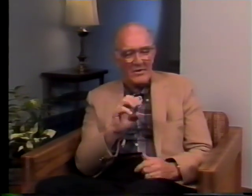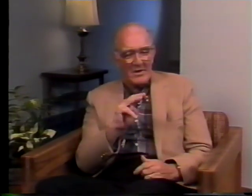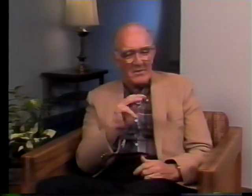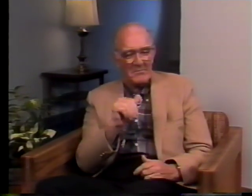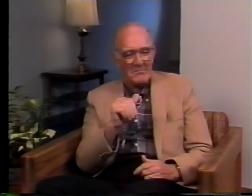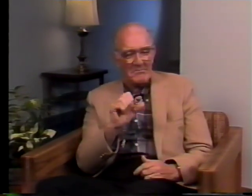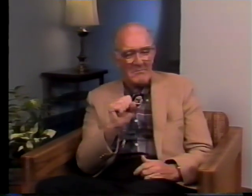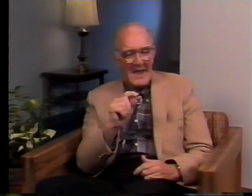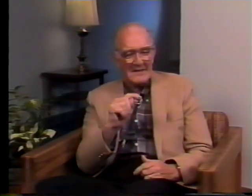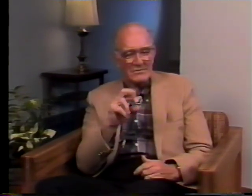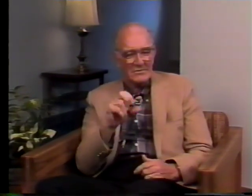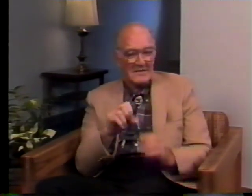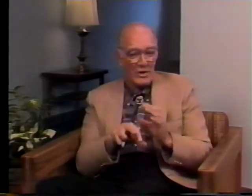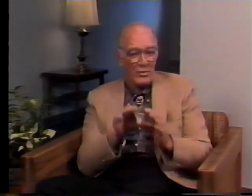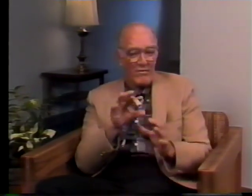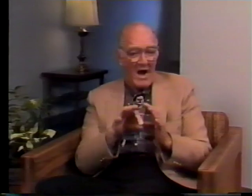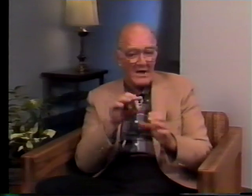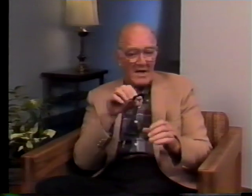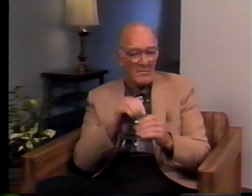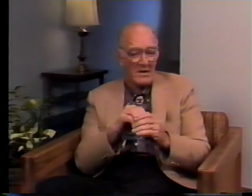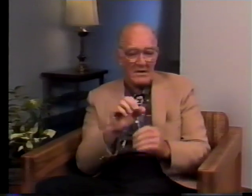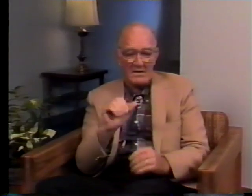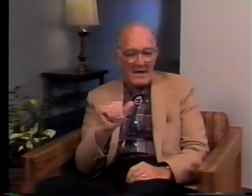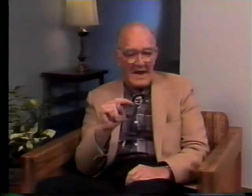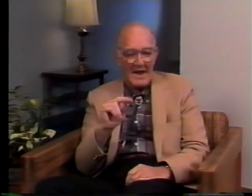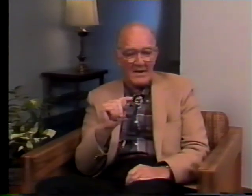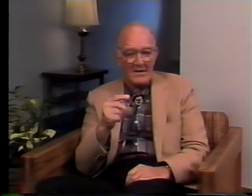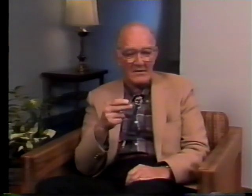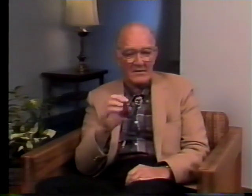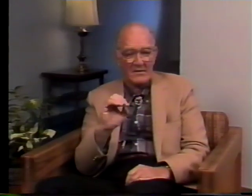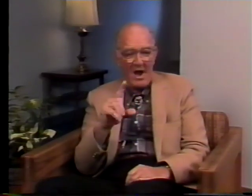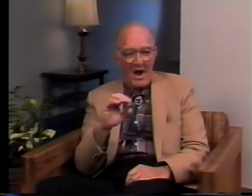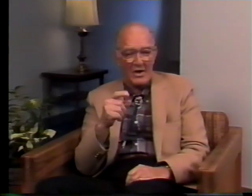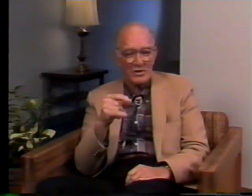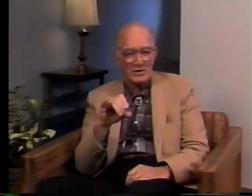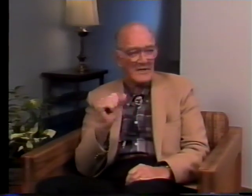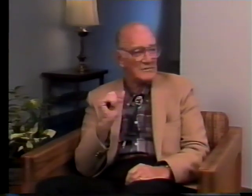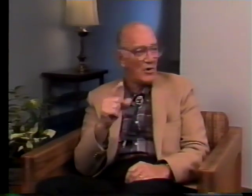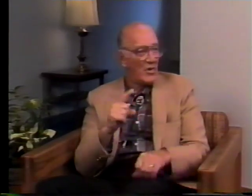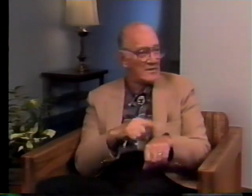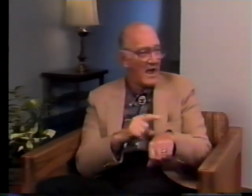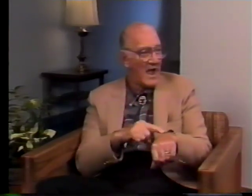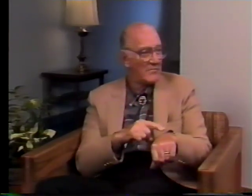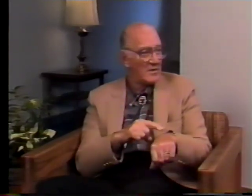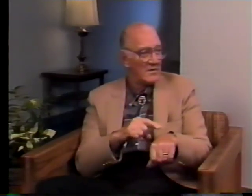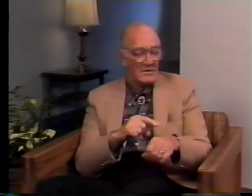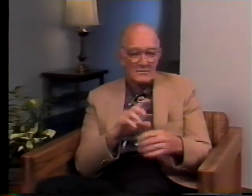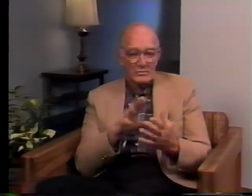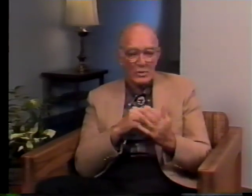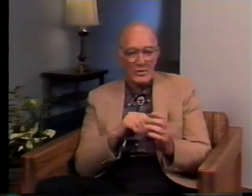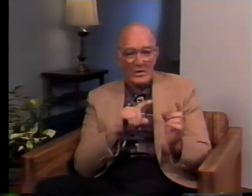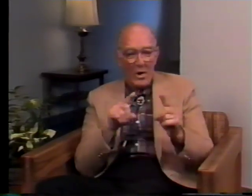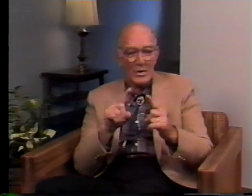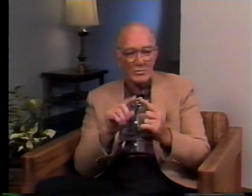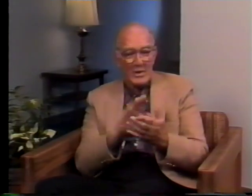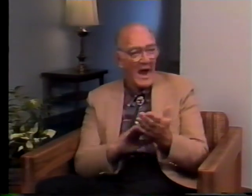the masters, and you find them in anthologies all the time. Student goes to